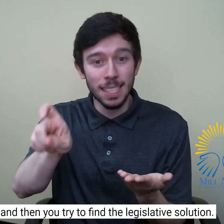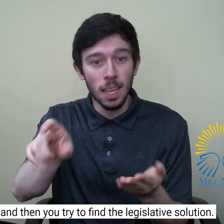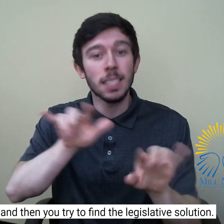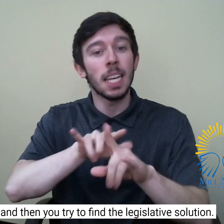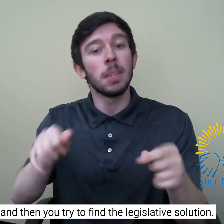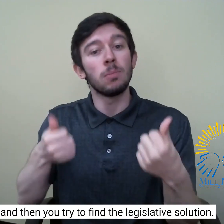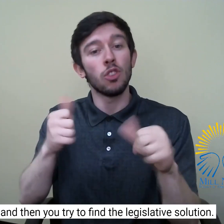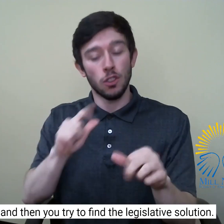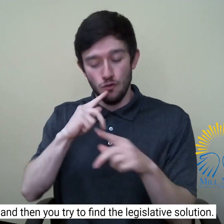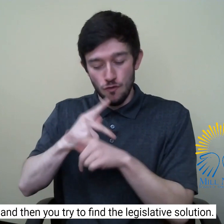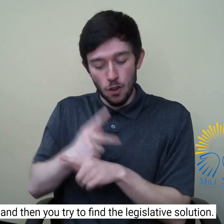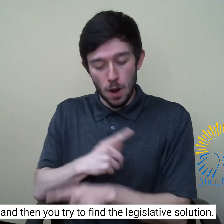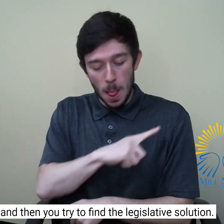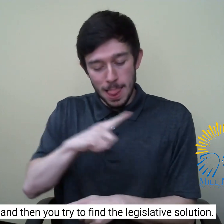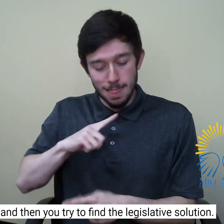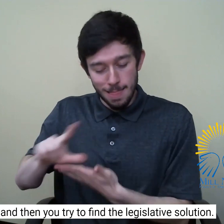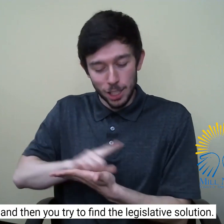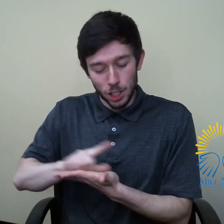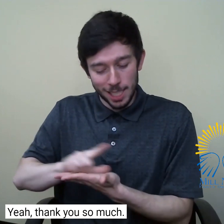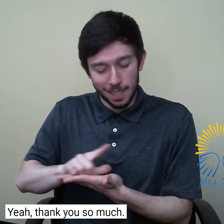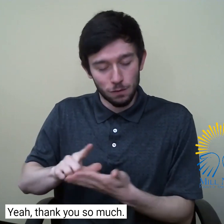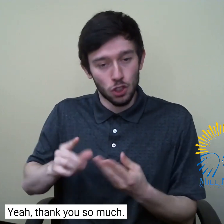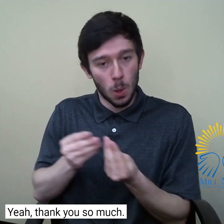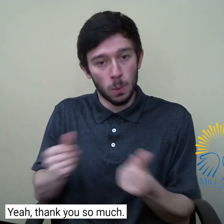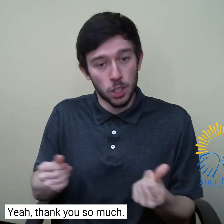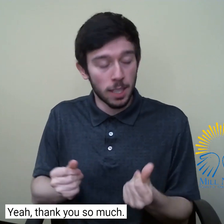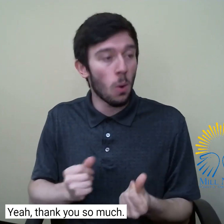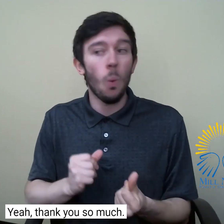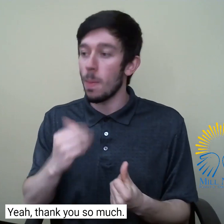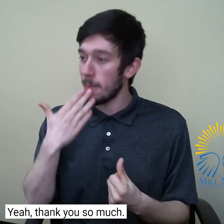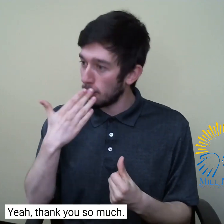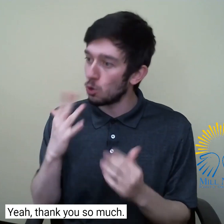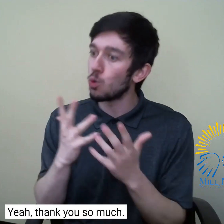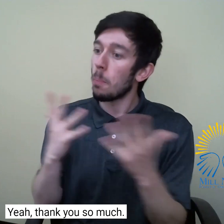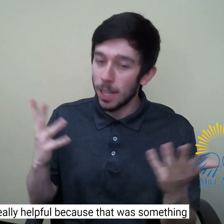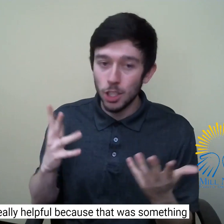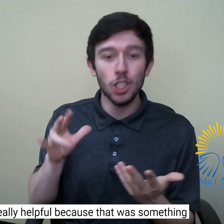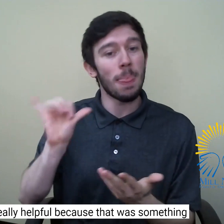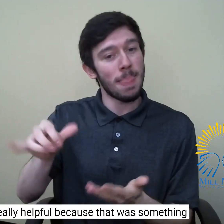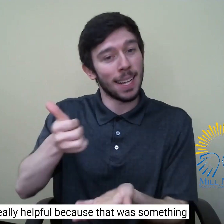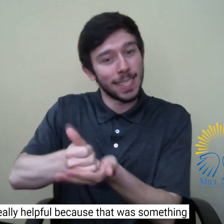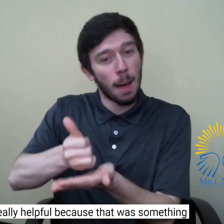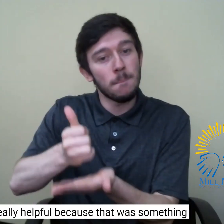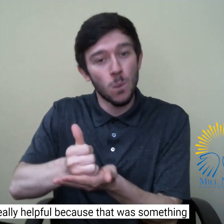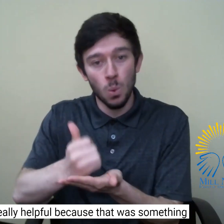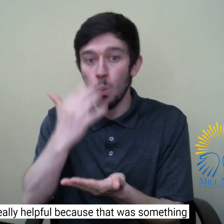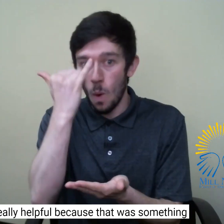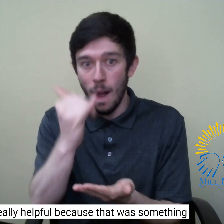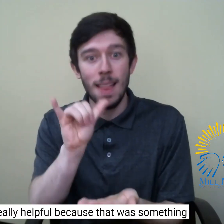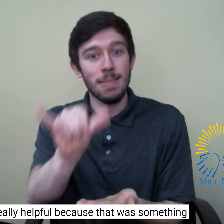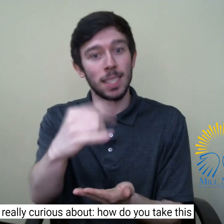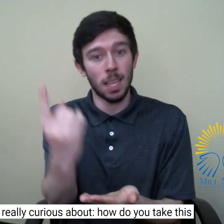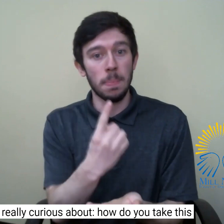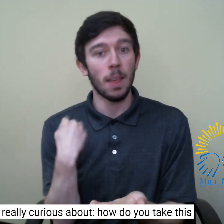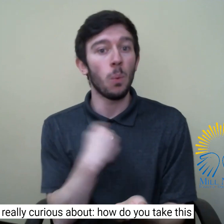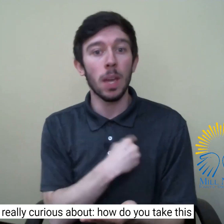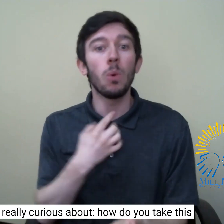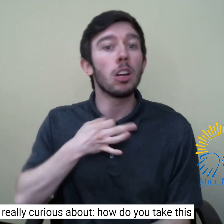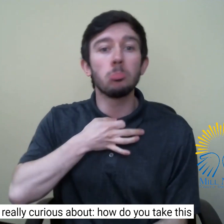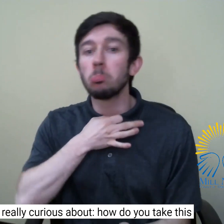find a legislative solution. Yeah, thank you so much. And that's really helpful because that was something that we were really curious